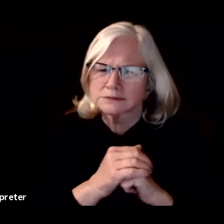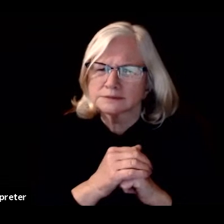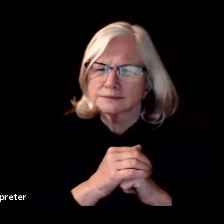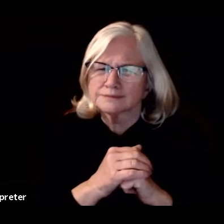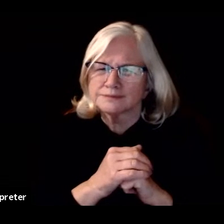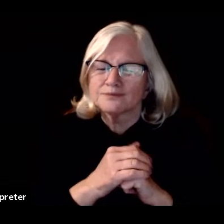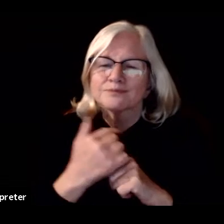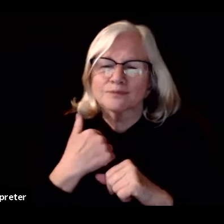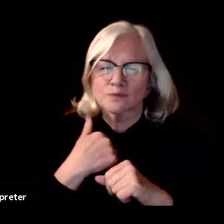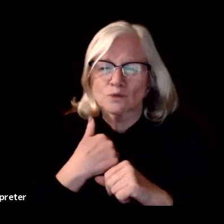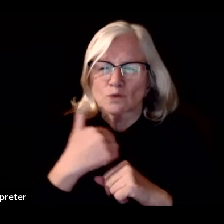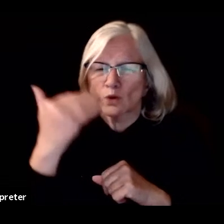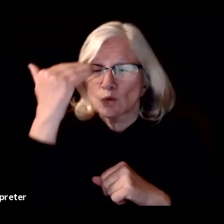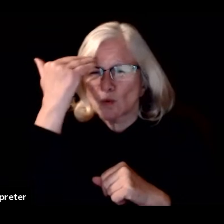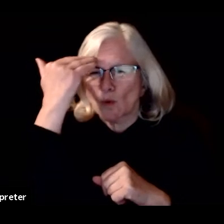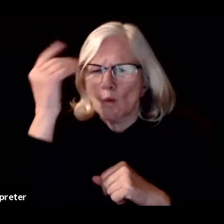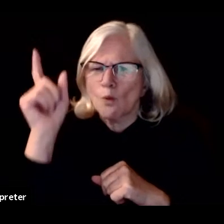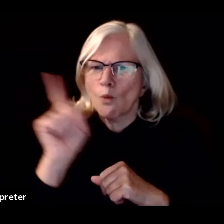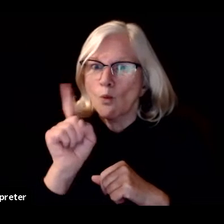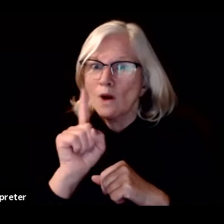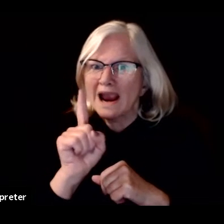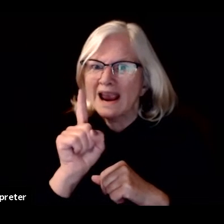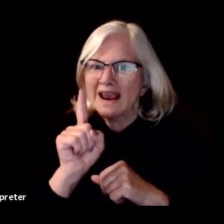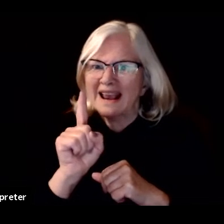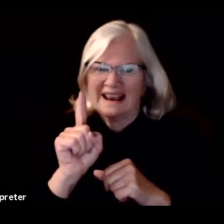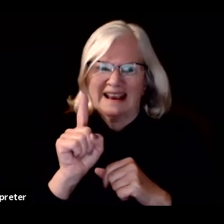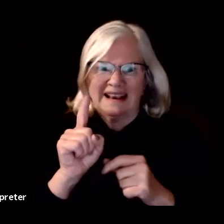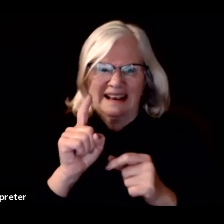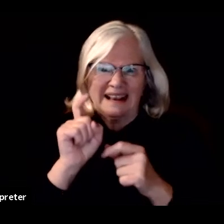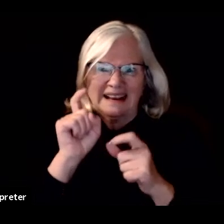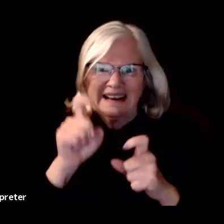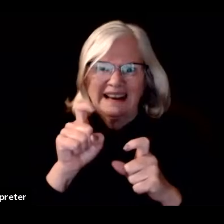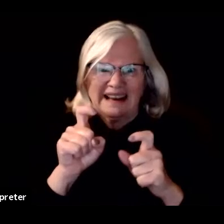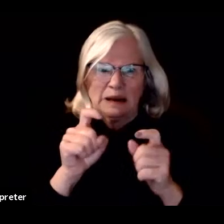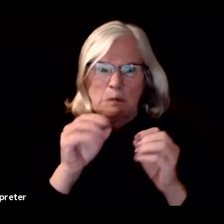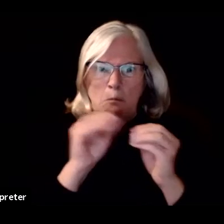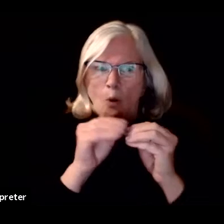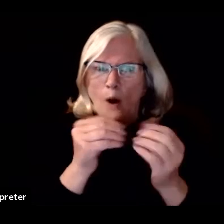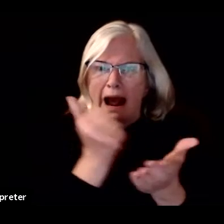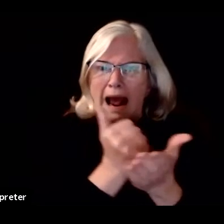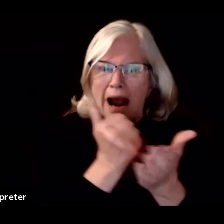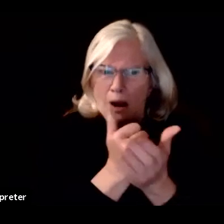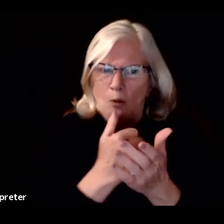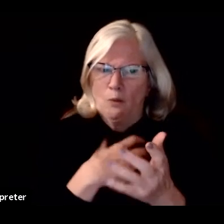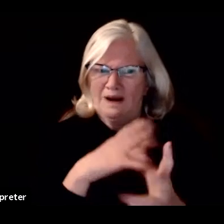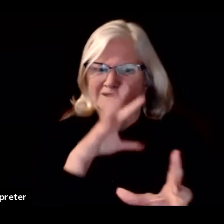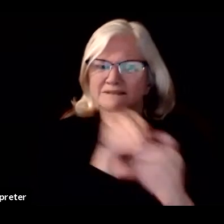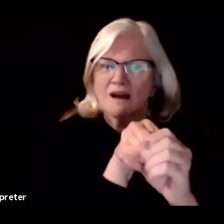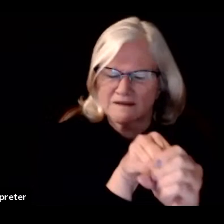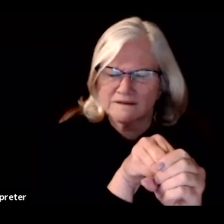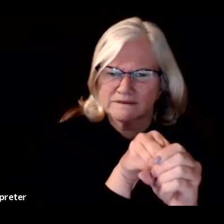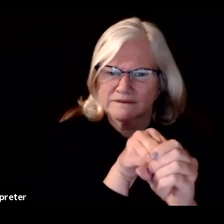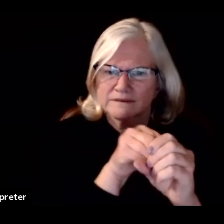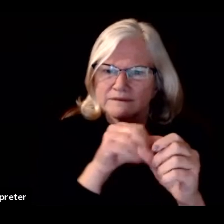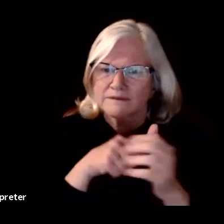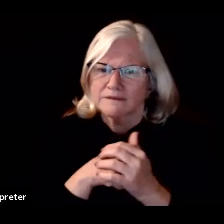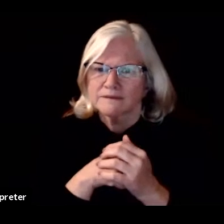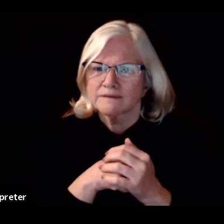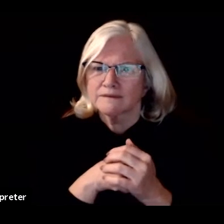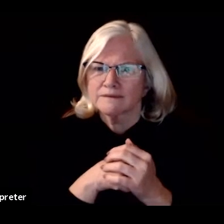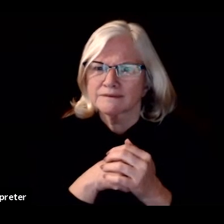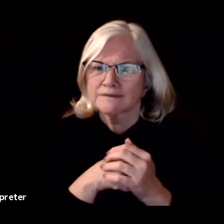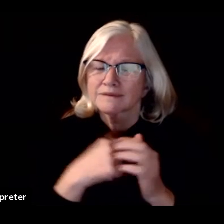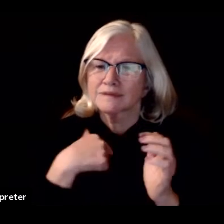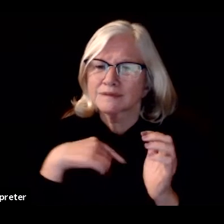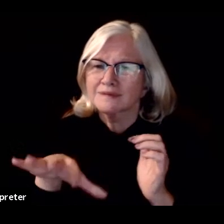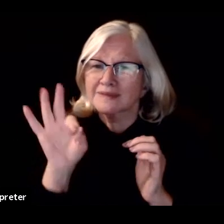points are and to help move capacity around the system and move patients to where there is capacity to find beds